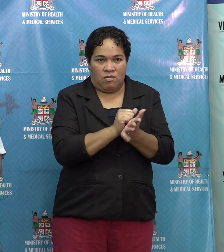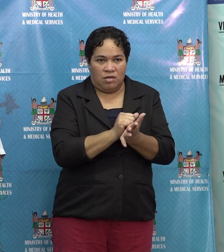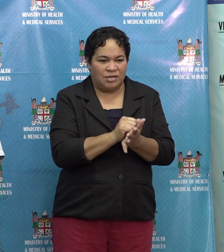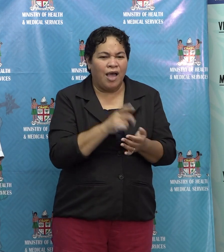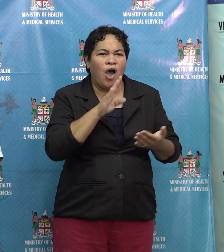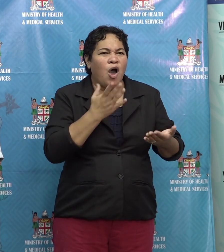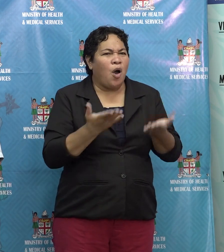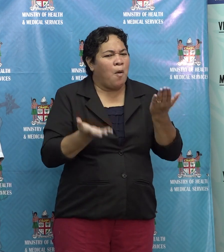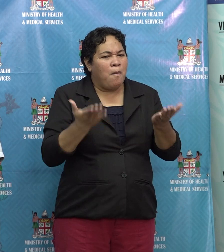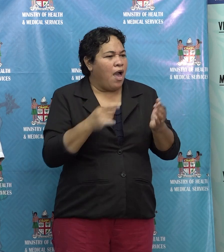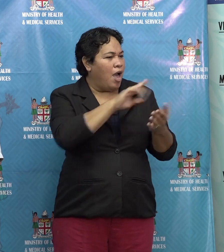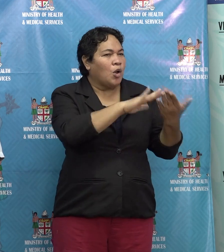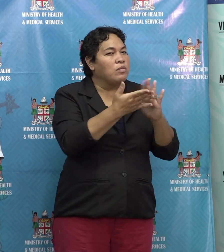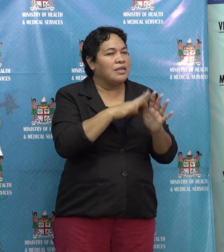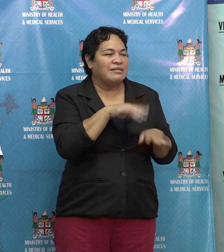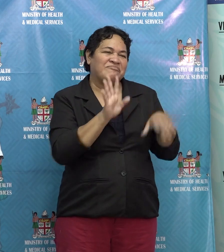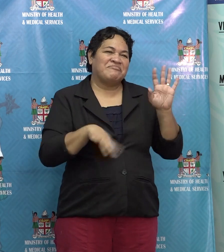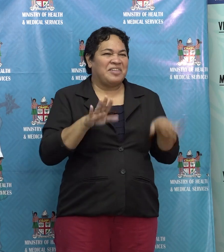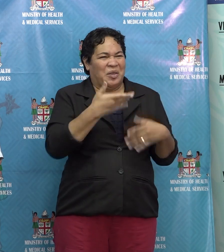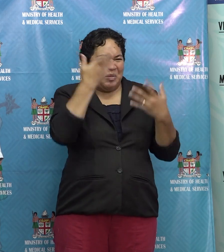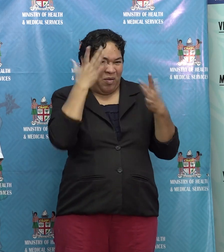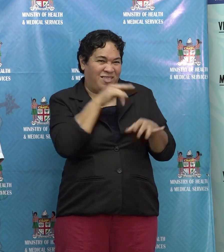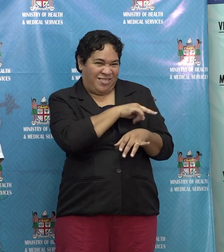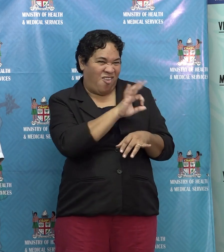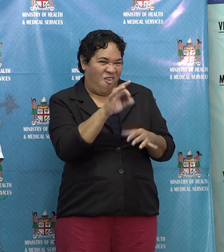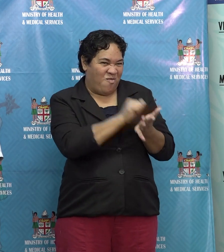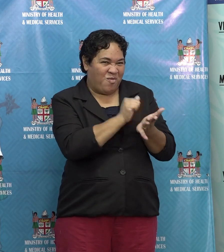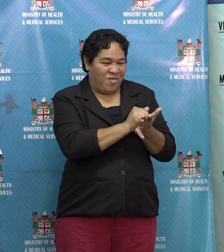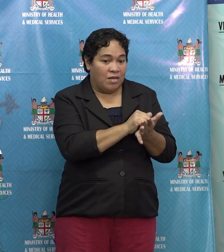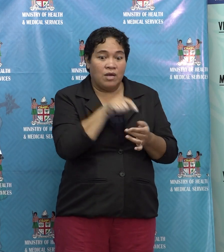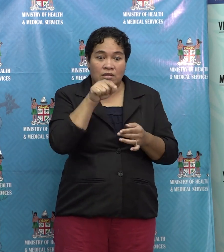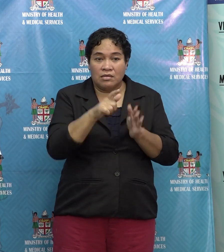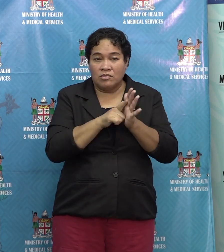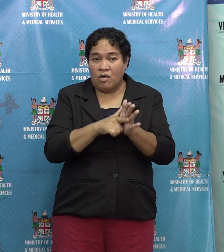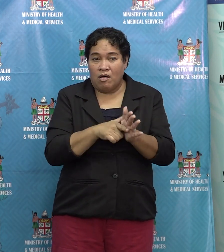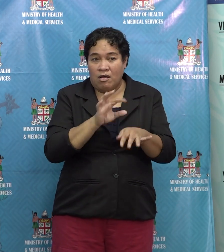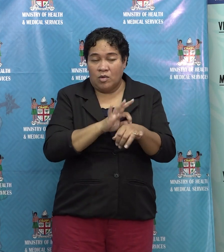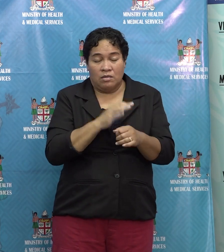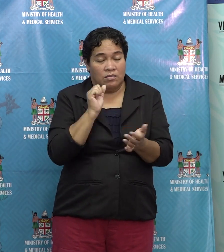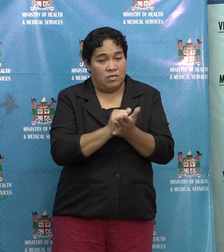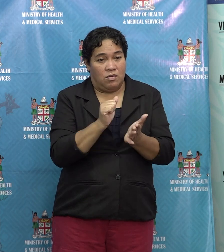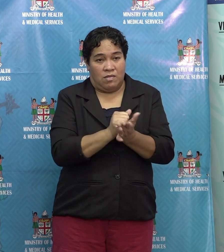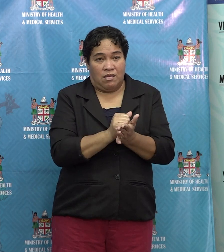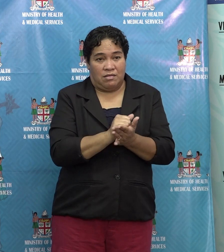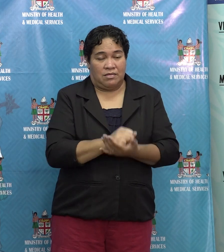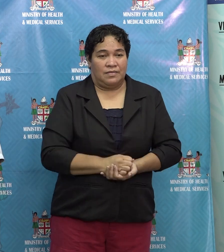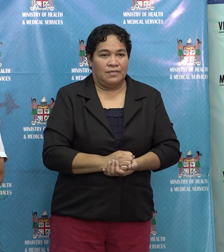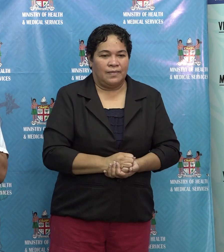the community. So, that's the way they function in Lautoka, and I think that people should